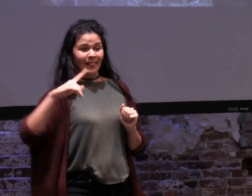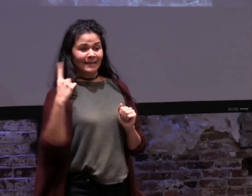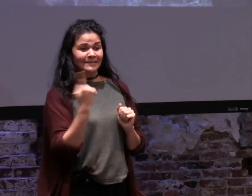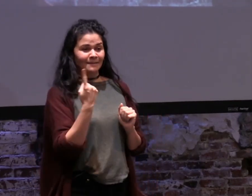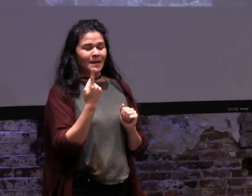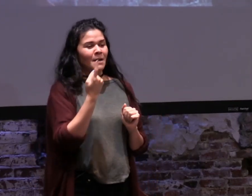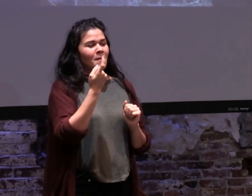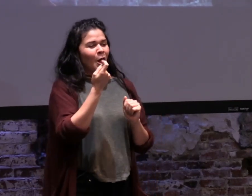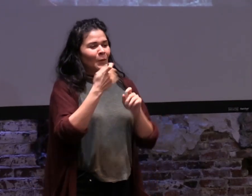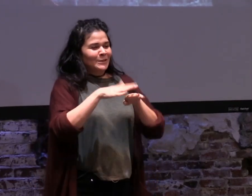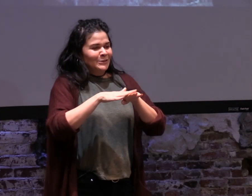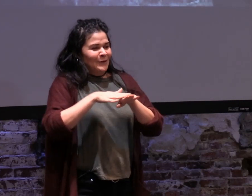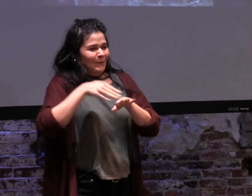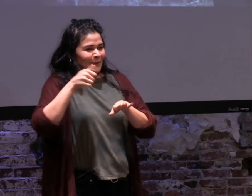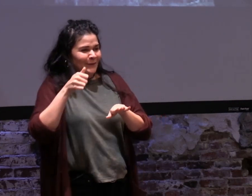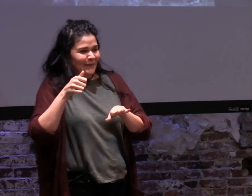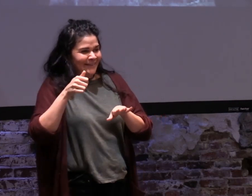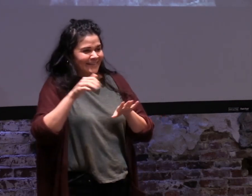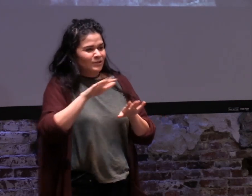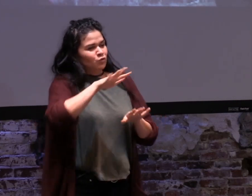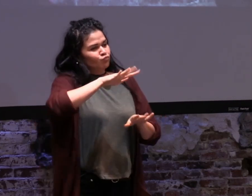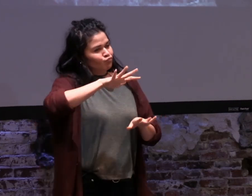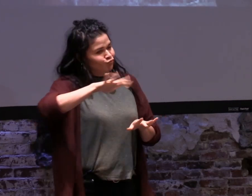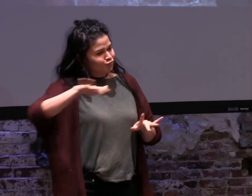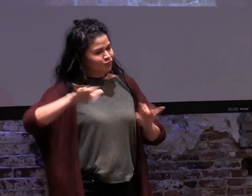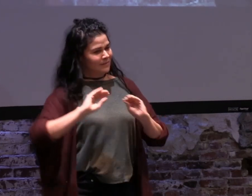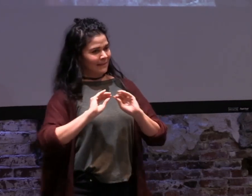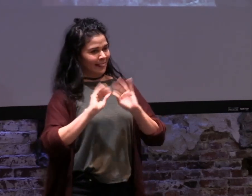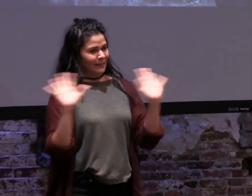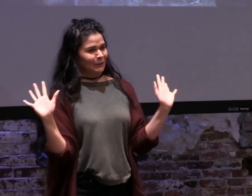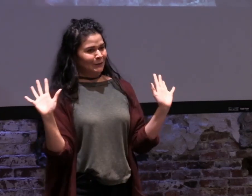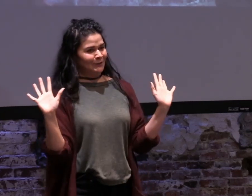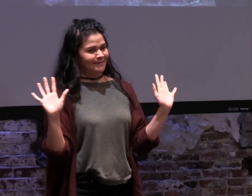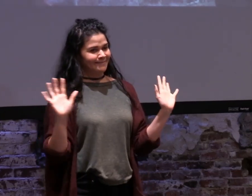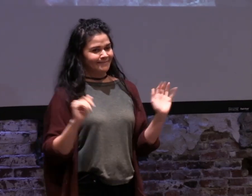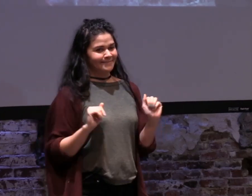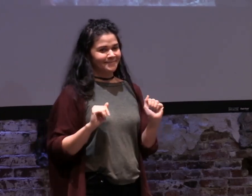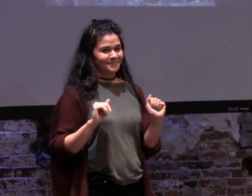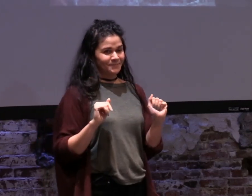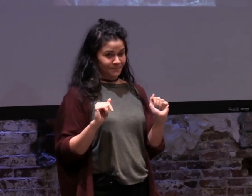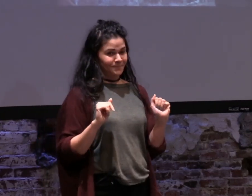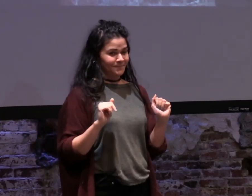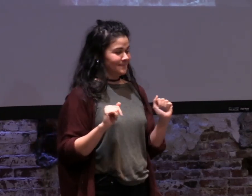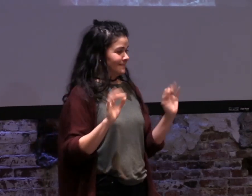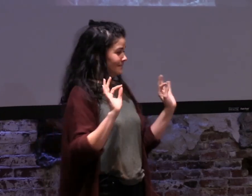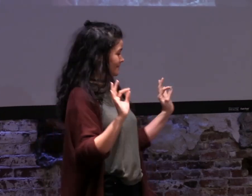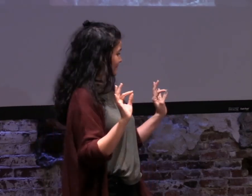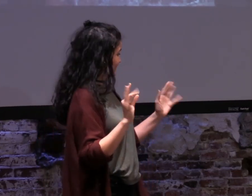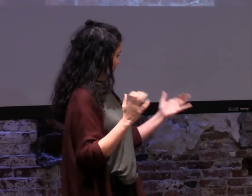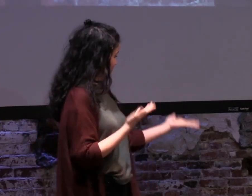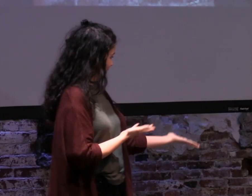over. If you fingerspell something, please do it at a pace that we can see and read clearly.